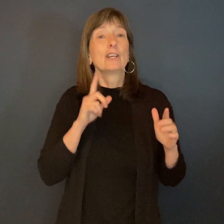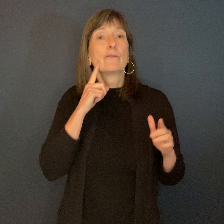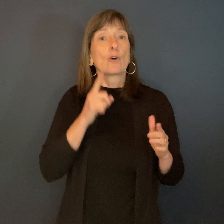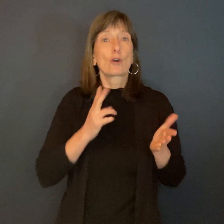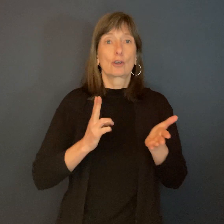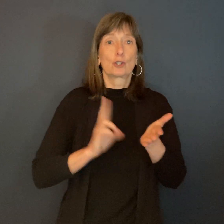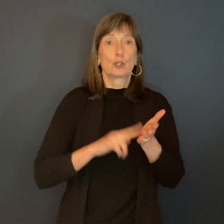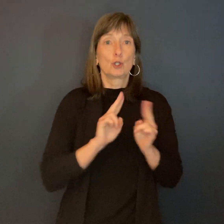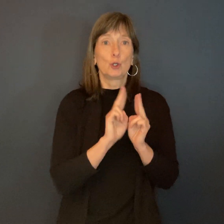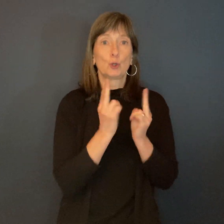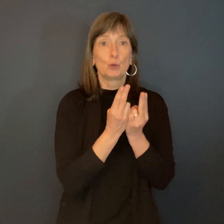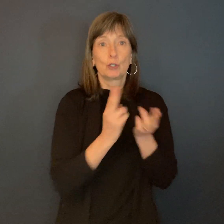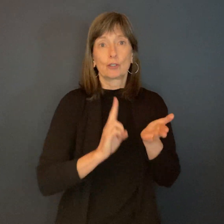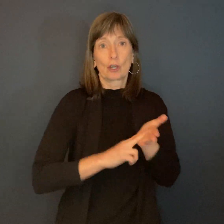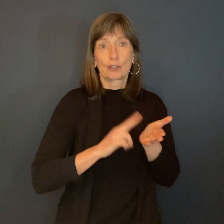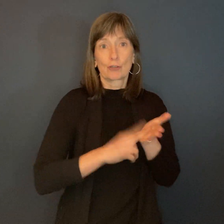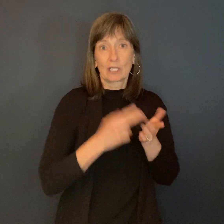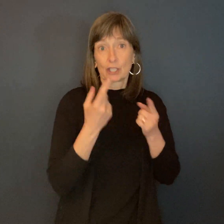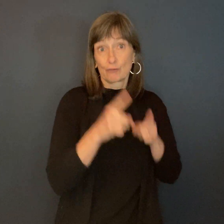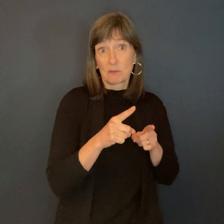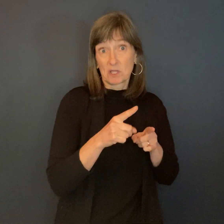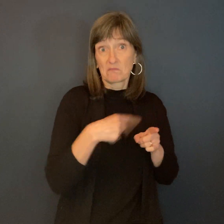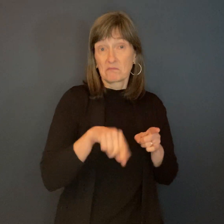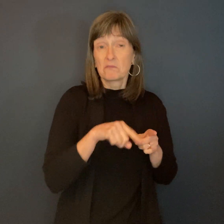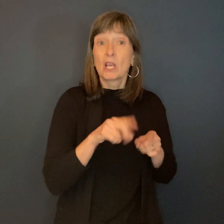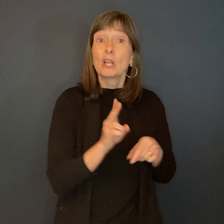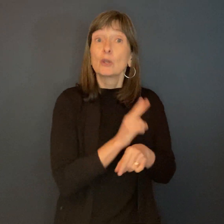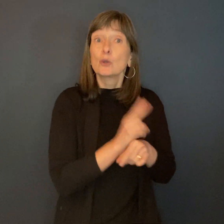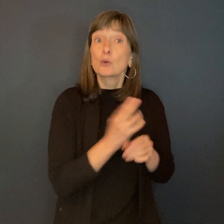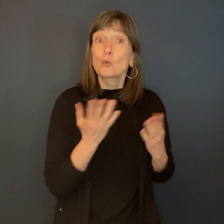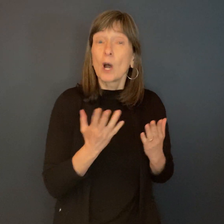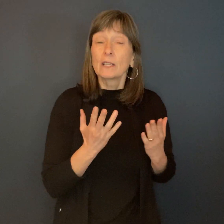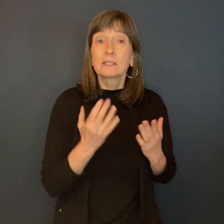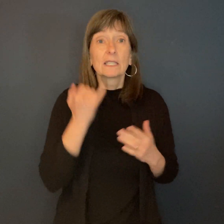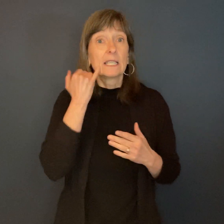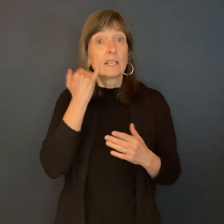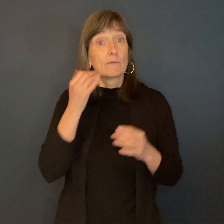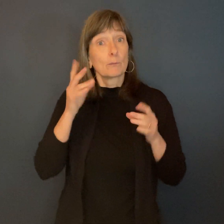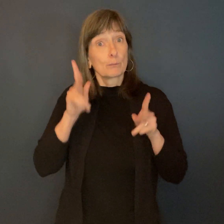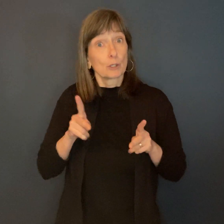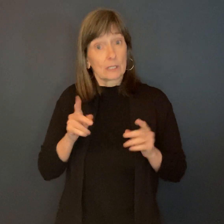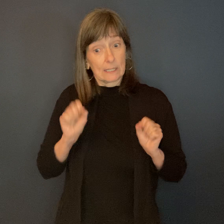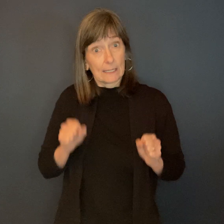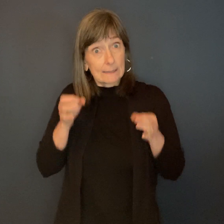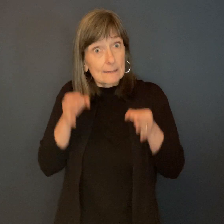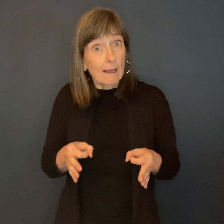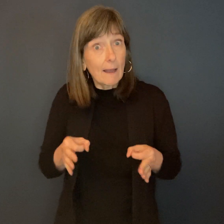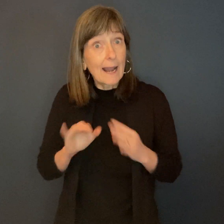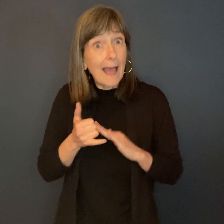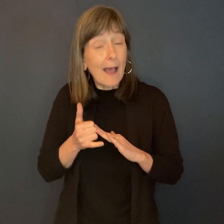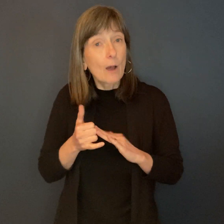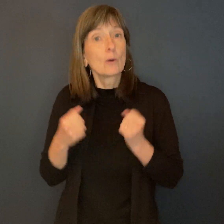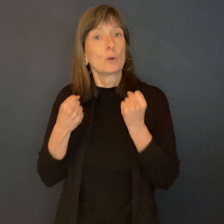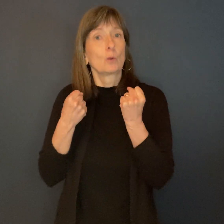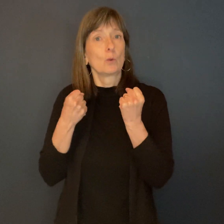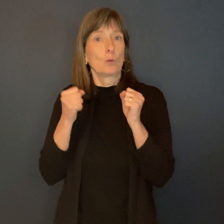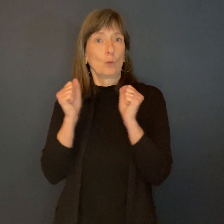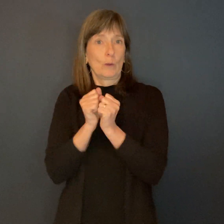could utilize supported decision-making. It came about as a result of